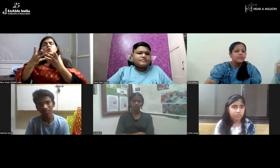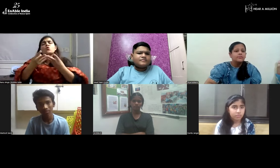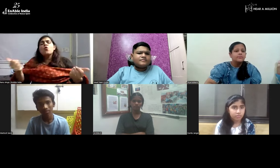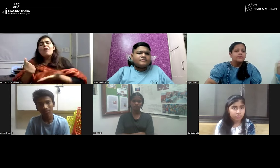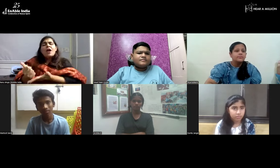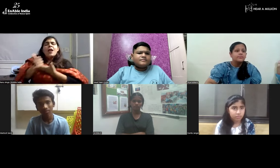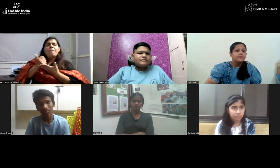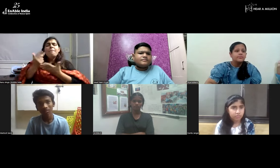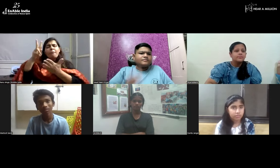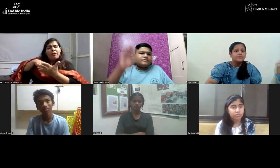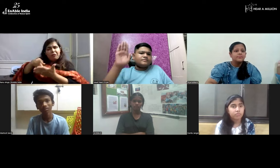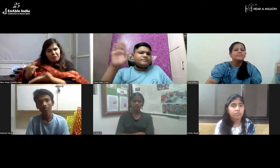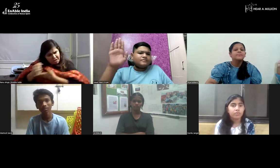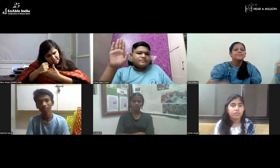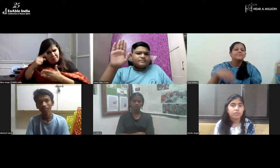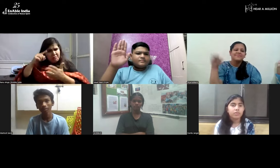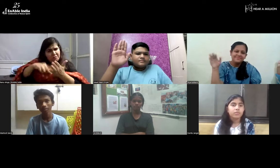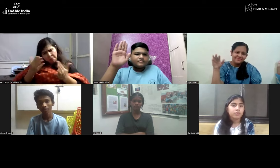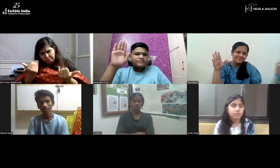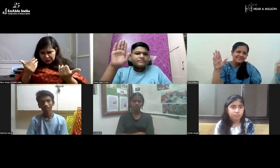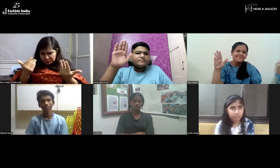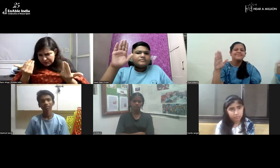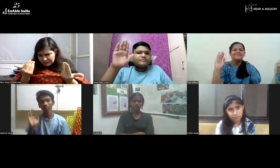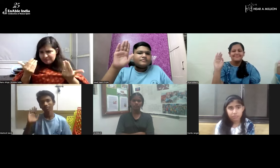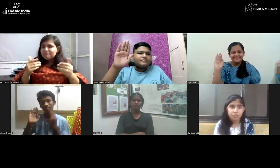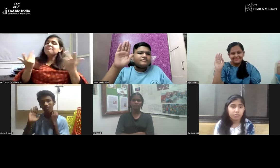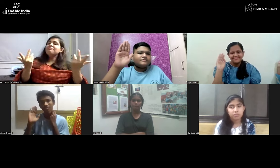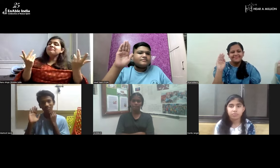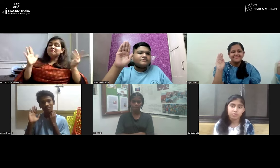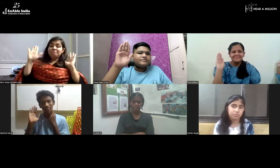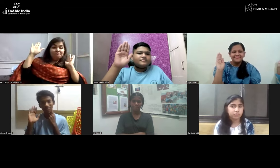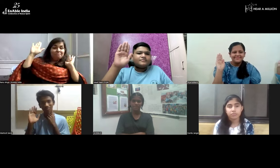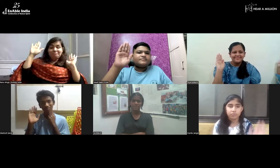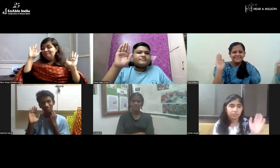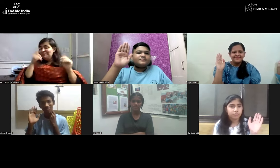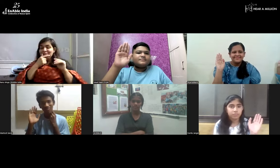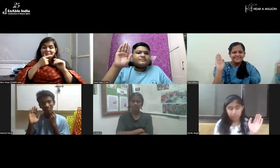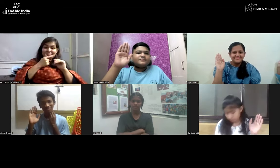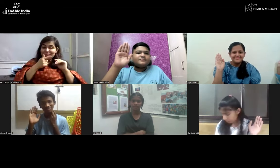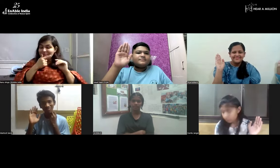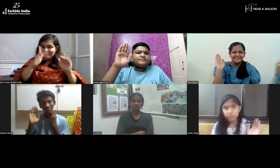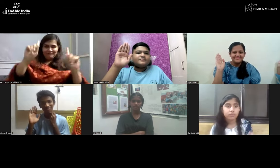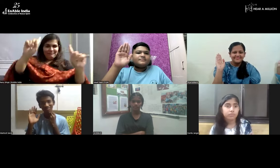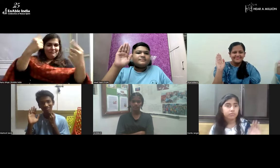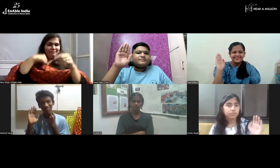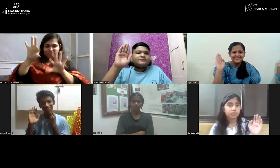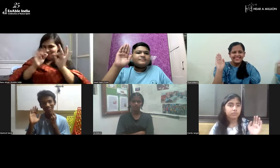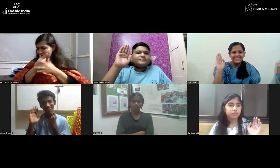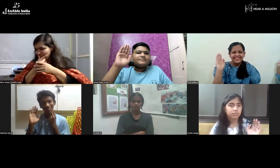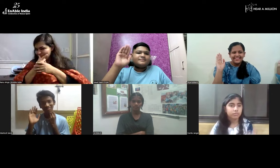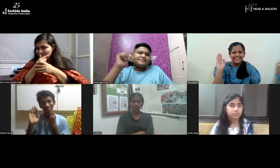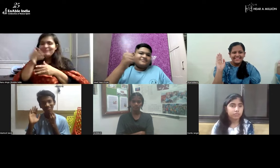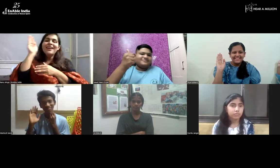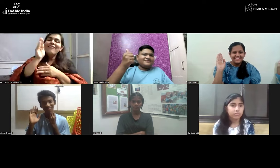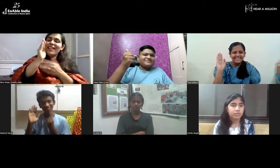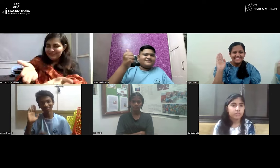touch, then you can tell it to your parents, you can go near the police, or you can approach your teacher. But in case if it's